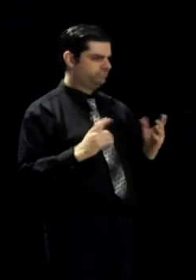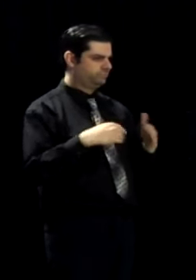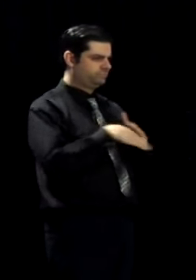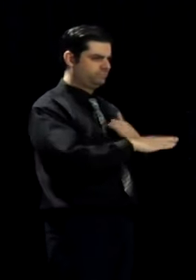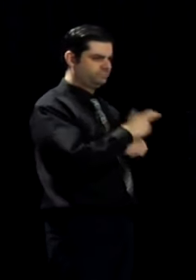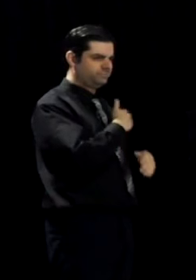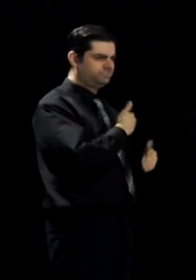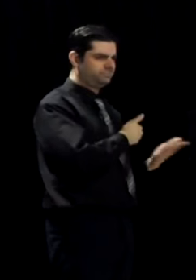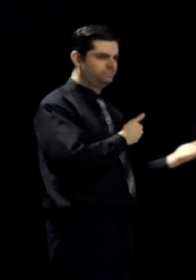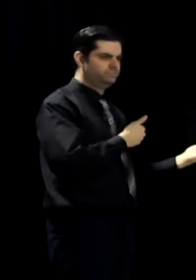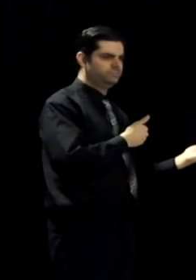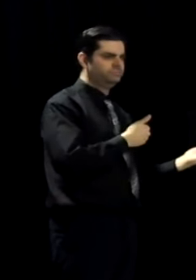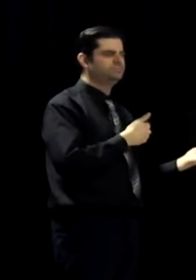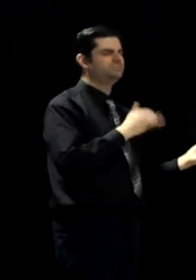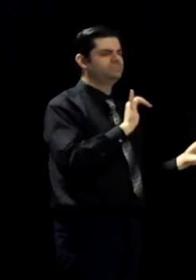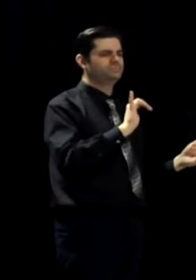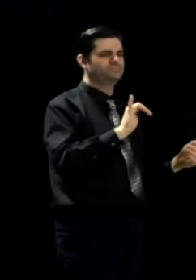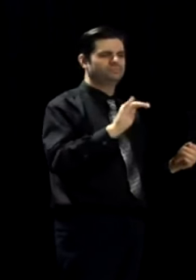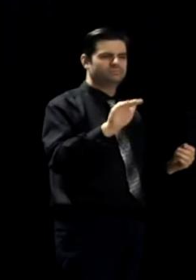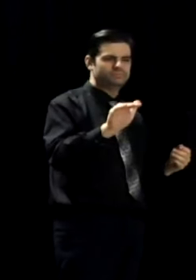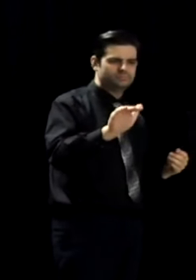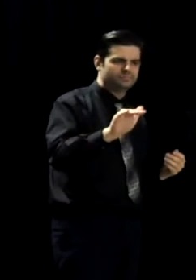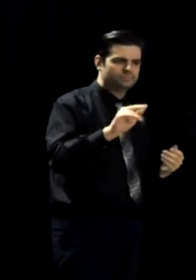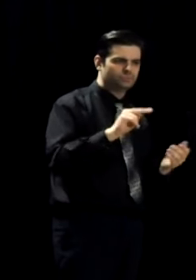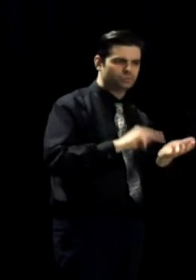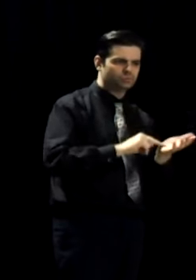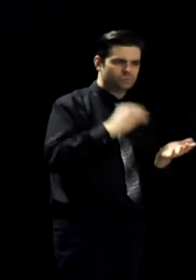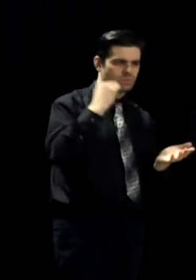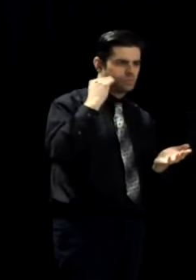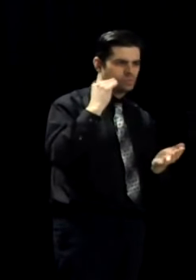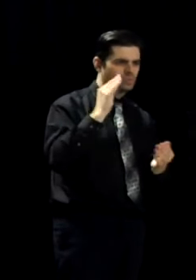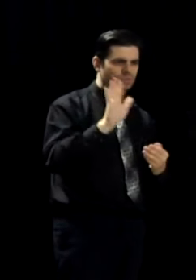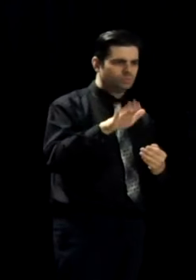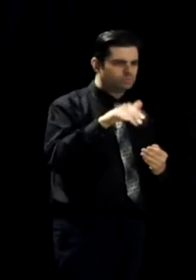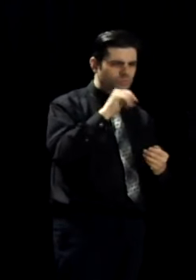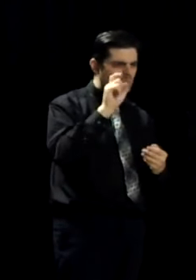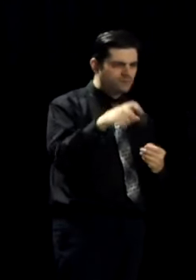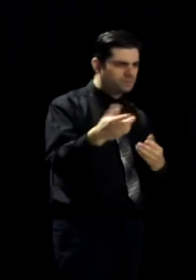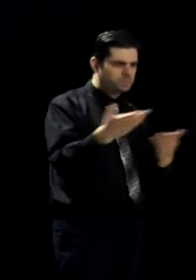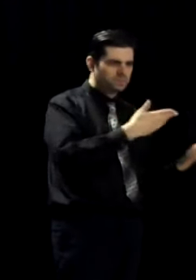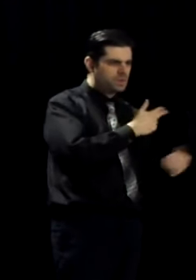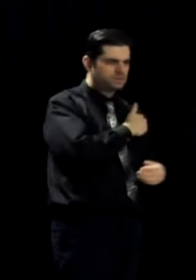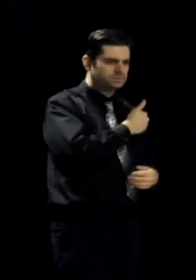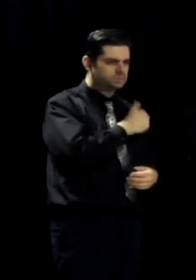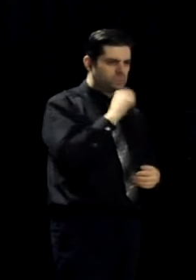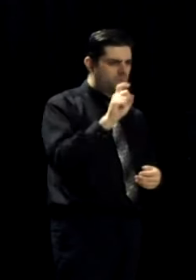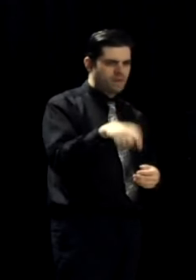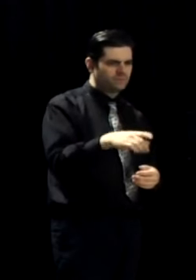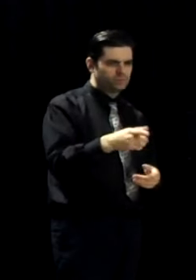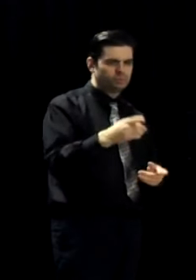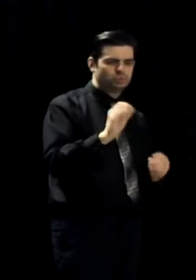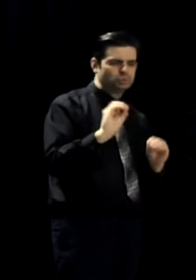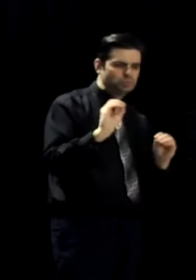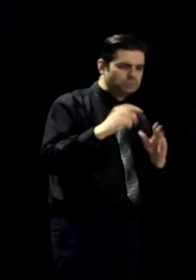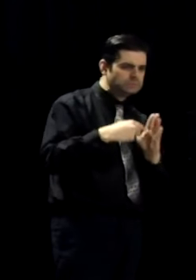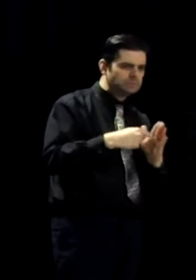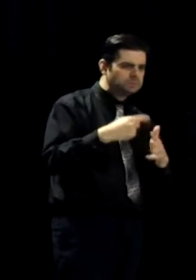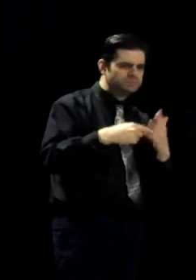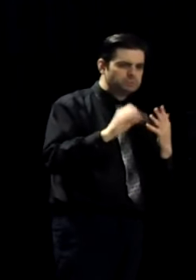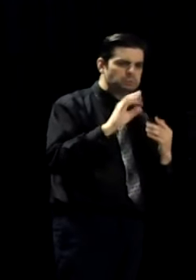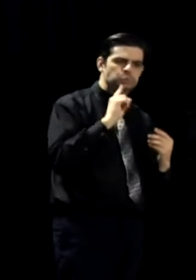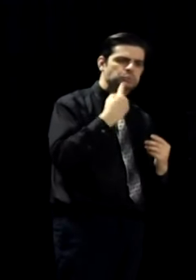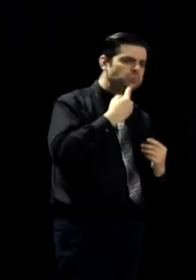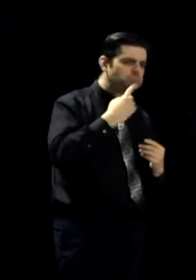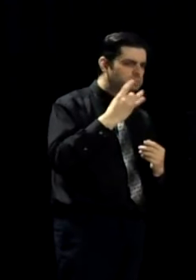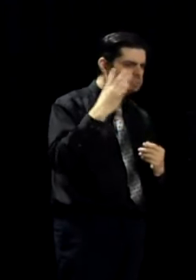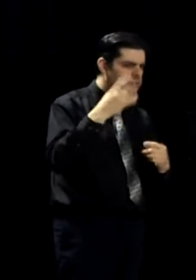these, give direction on what should happen. We don't need, just because somebody's asymptomatic of COVID or they're light symptoms,